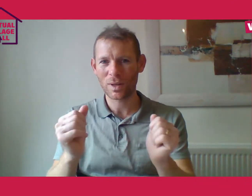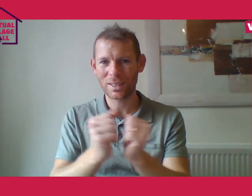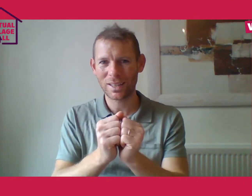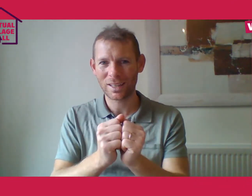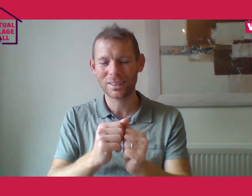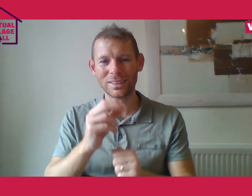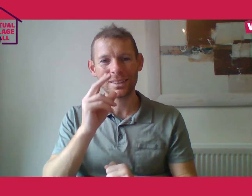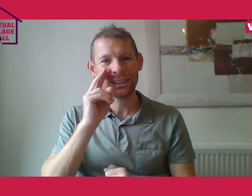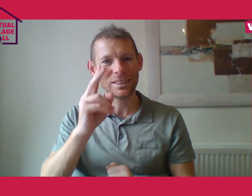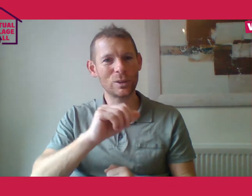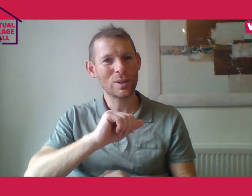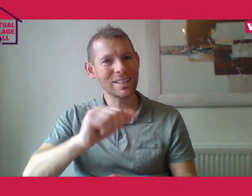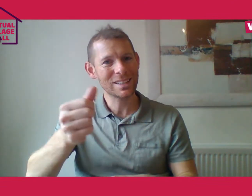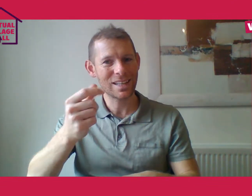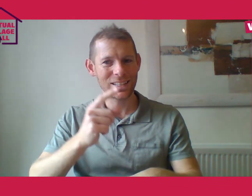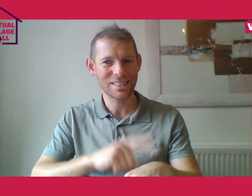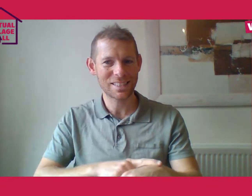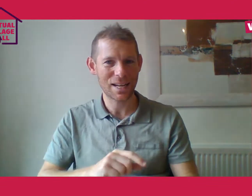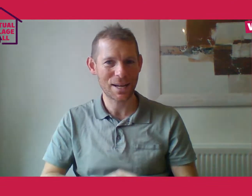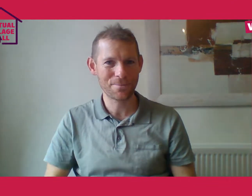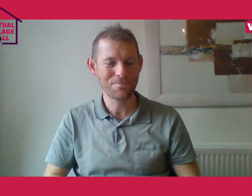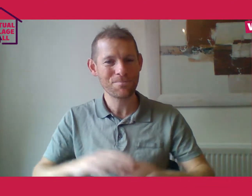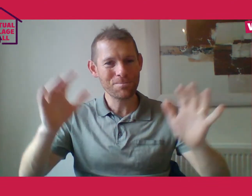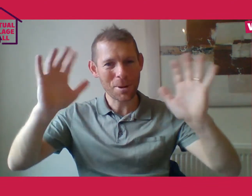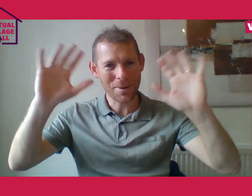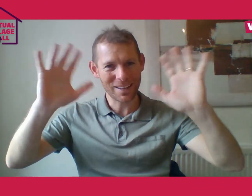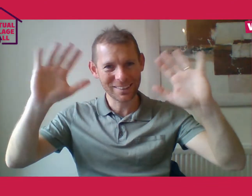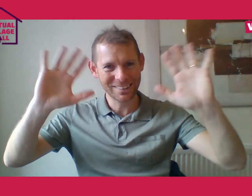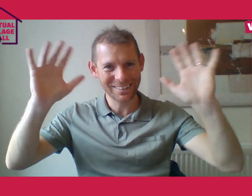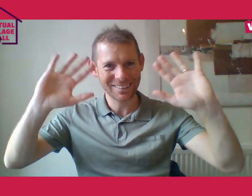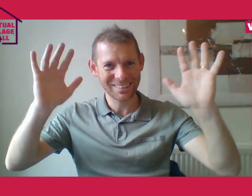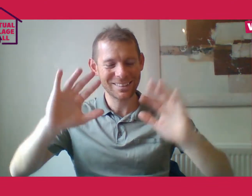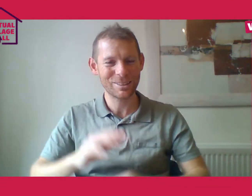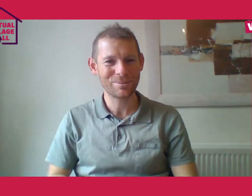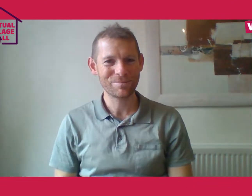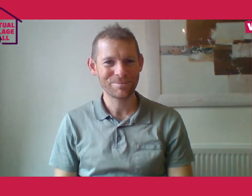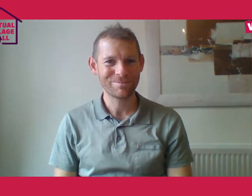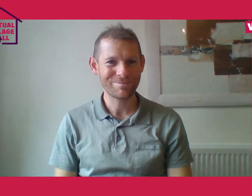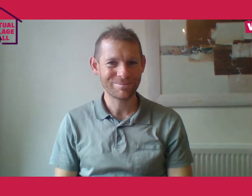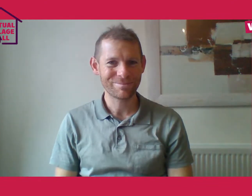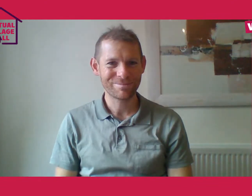Everyone, I hope you have a lovely weekend, and I will see you all next time, and bye for now.